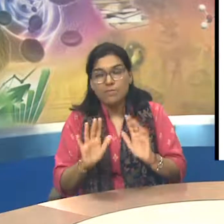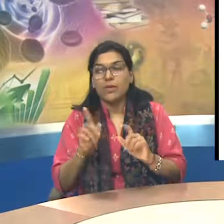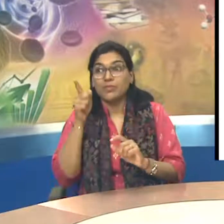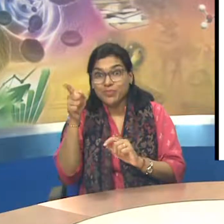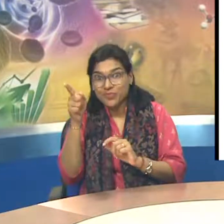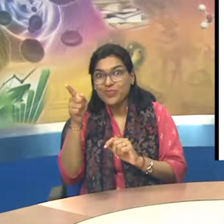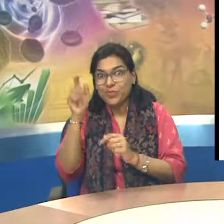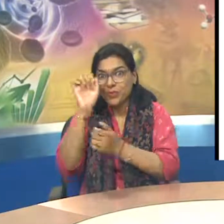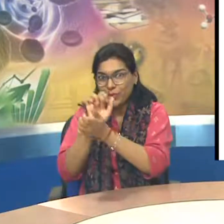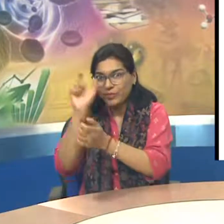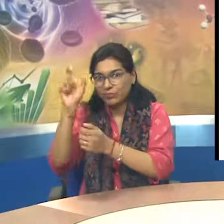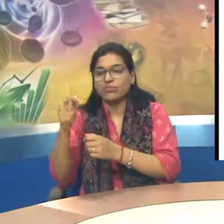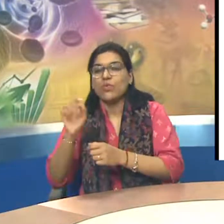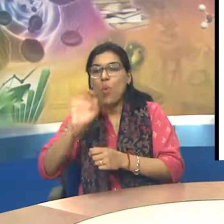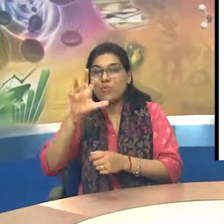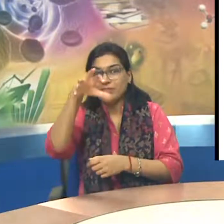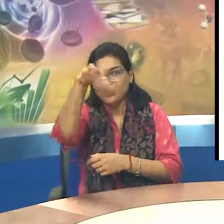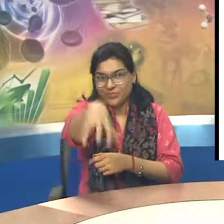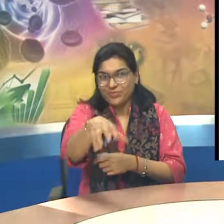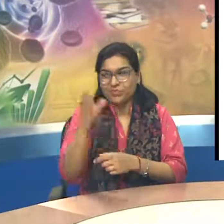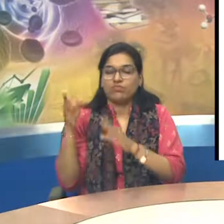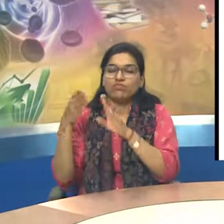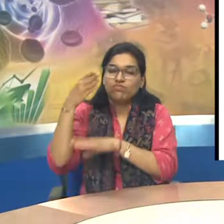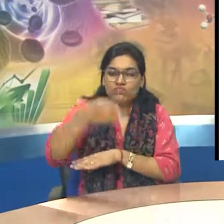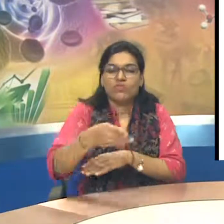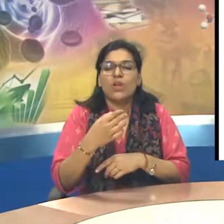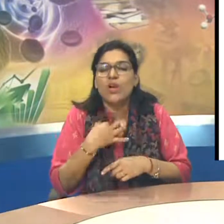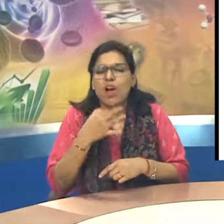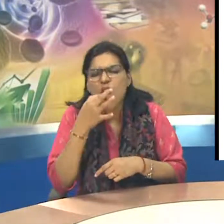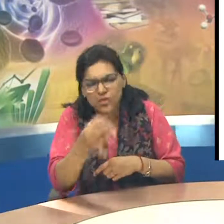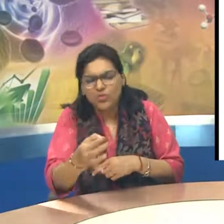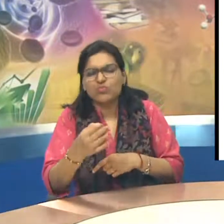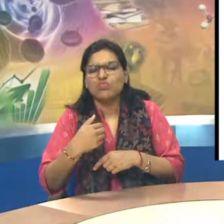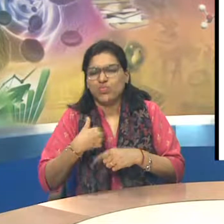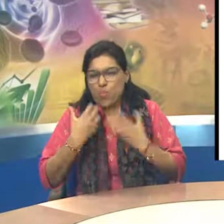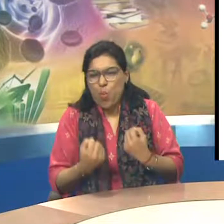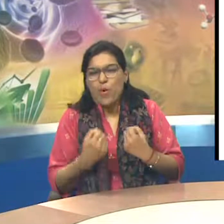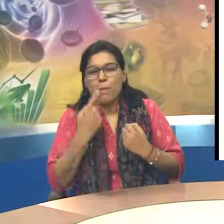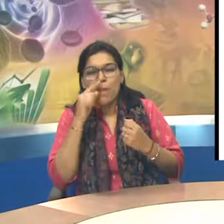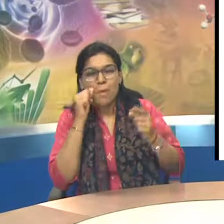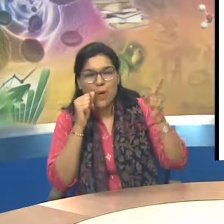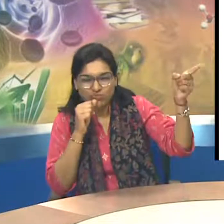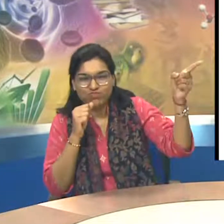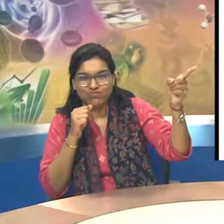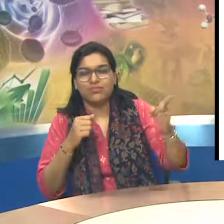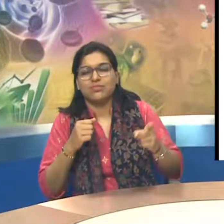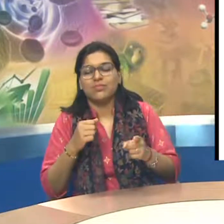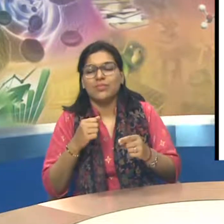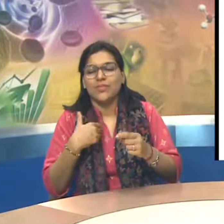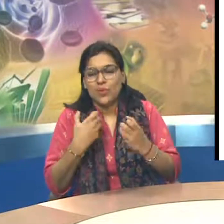Phonogram plays the messages in the recorded